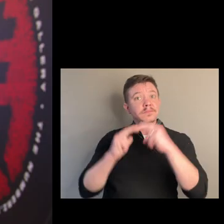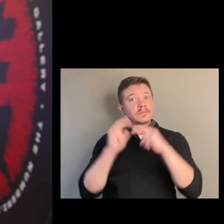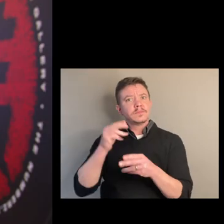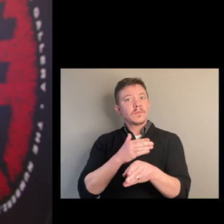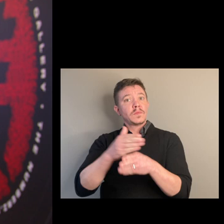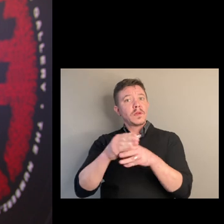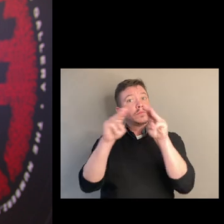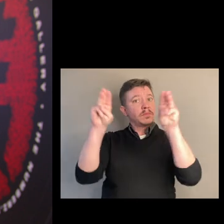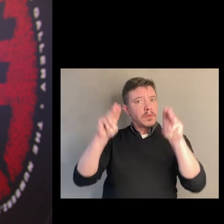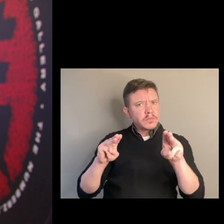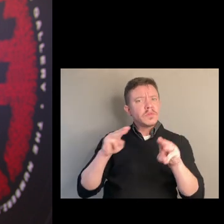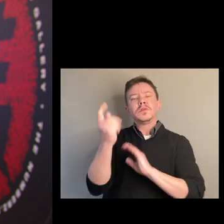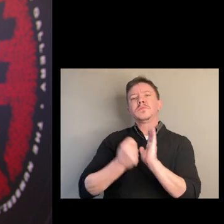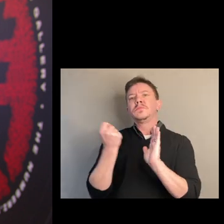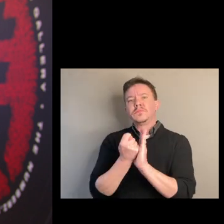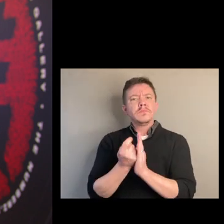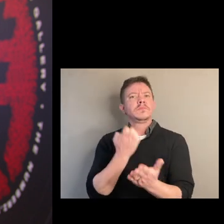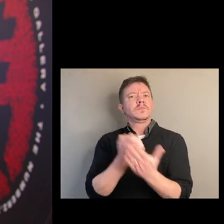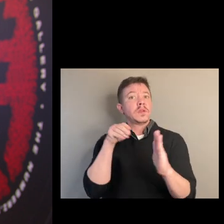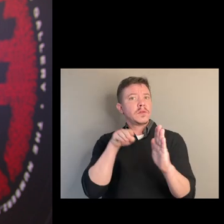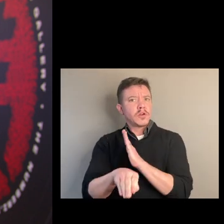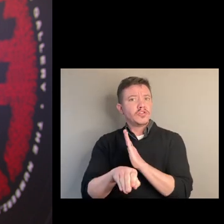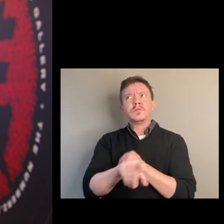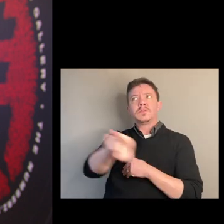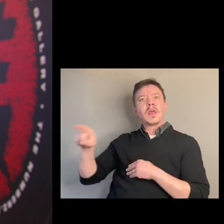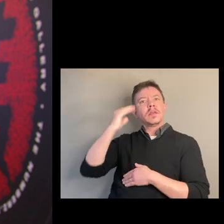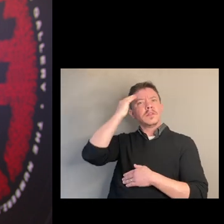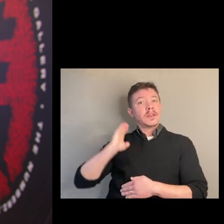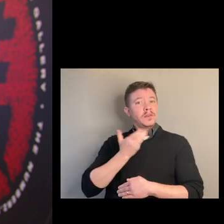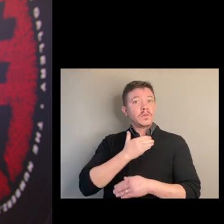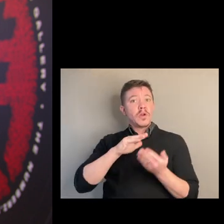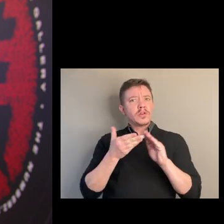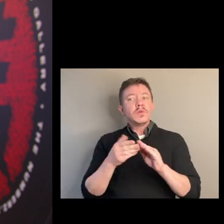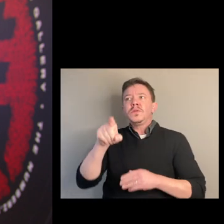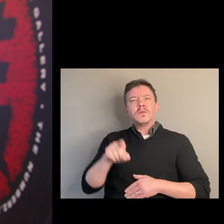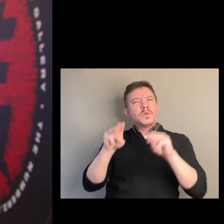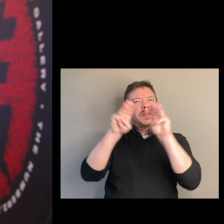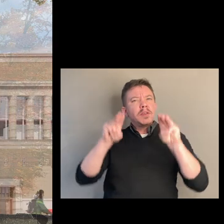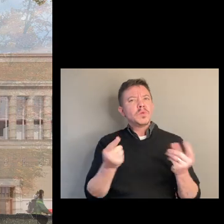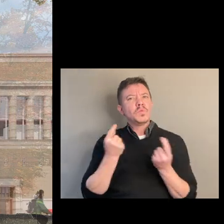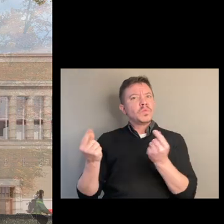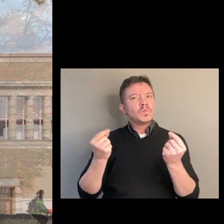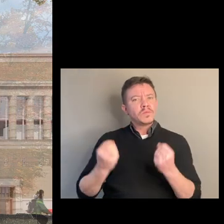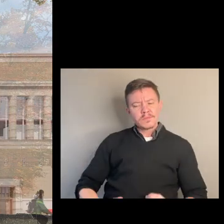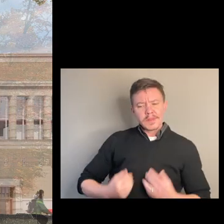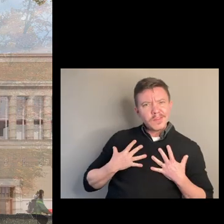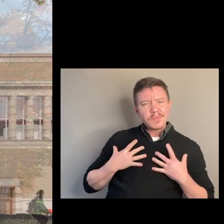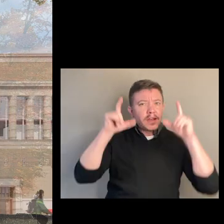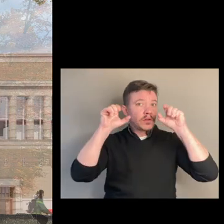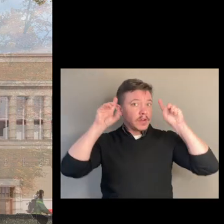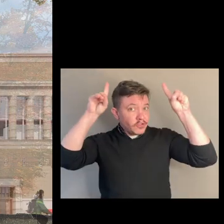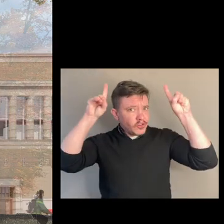When the founders built our main building during the Great Depression, they knew our community would need an art museum to inspire, educate,